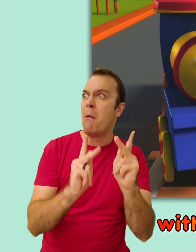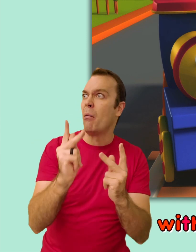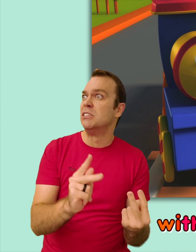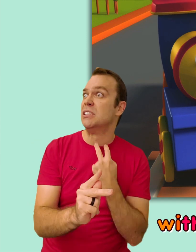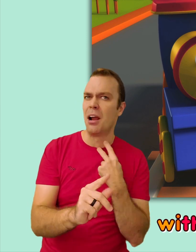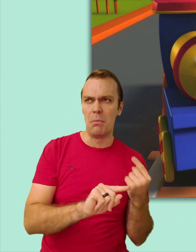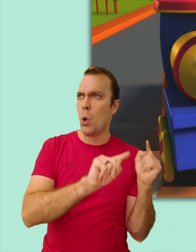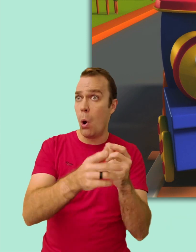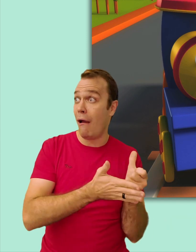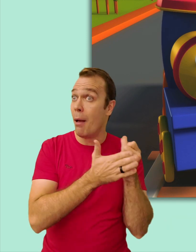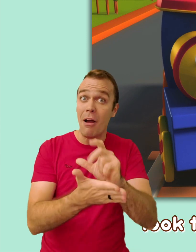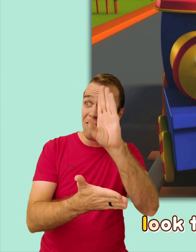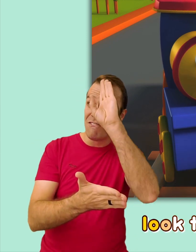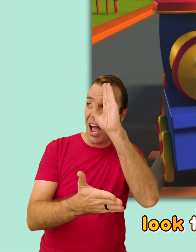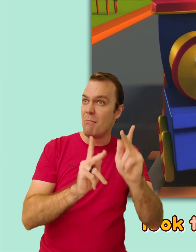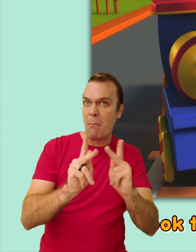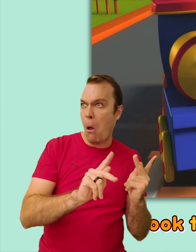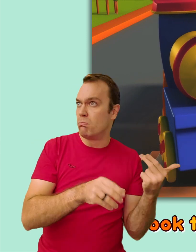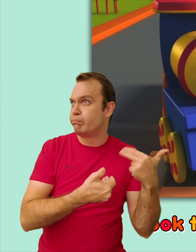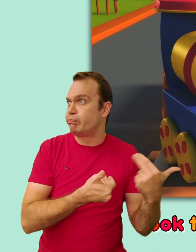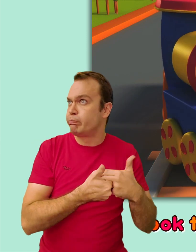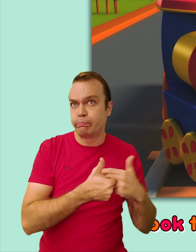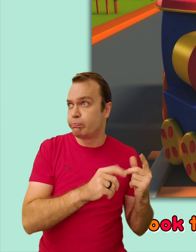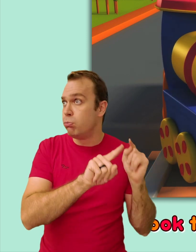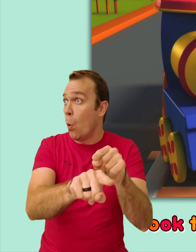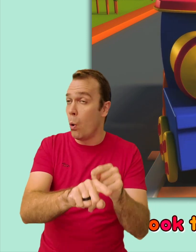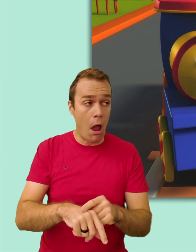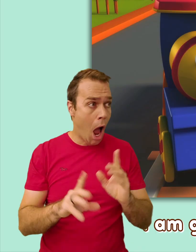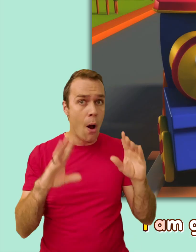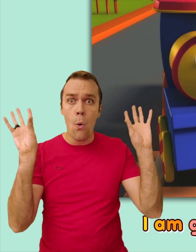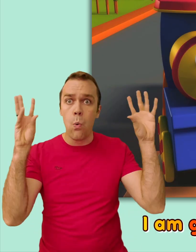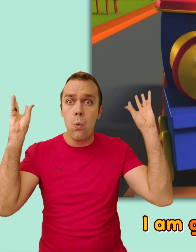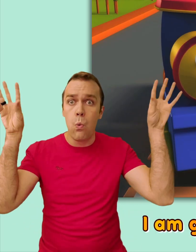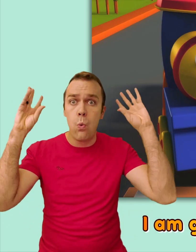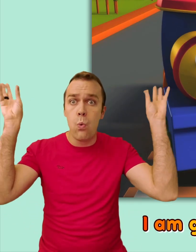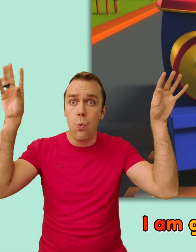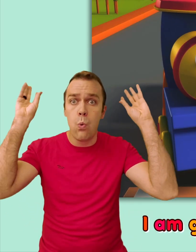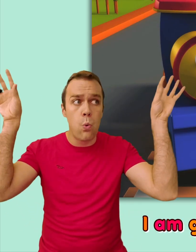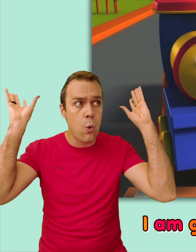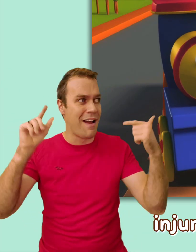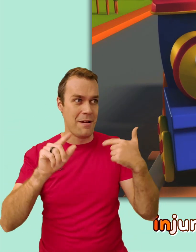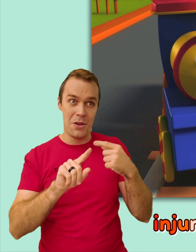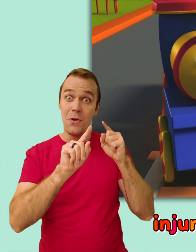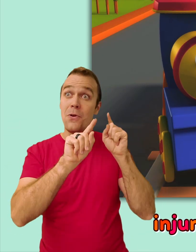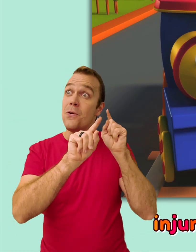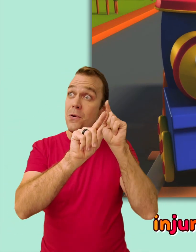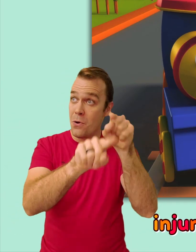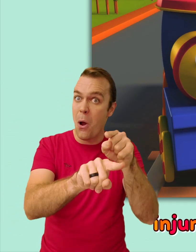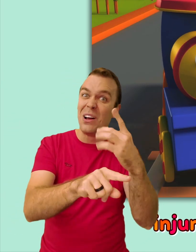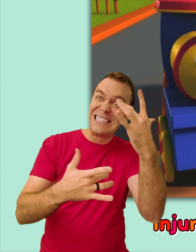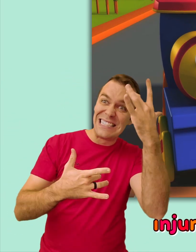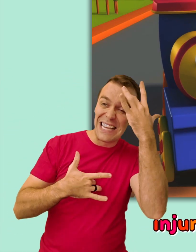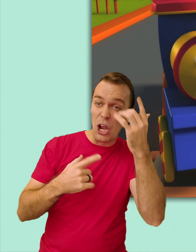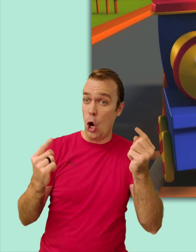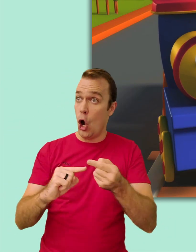of firefighters. Look, there comes an ambulance. I'm going to carry the sick and injured people to